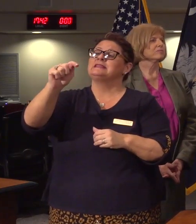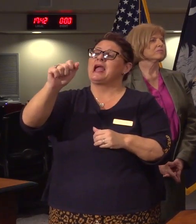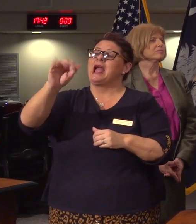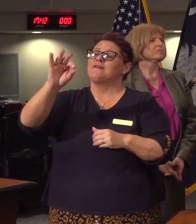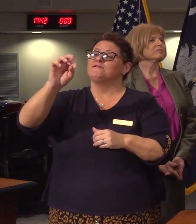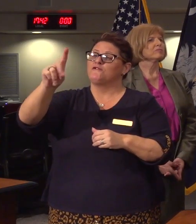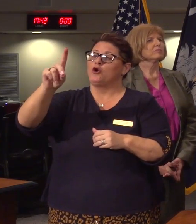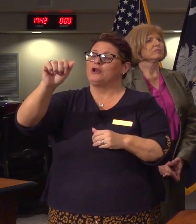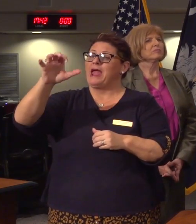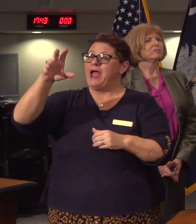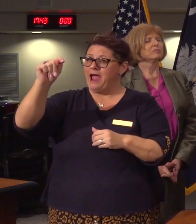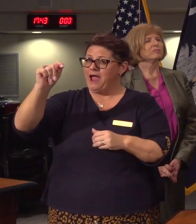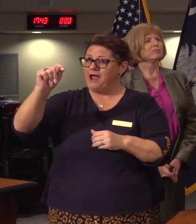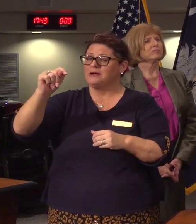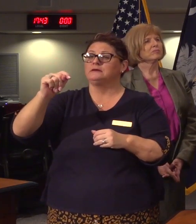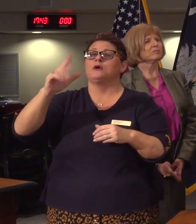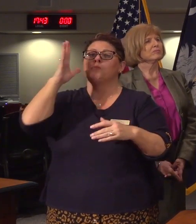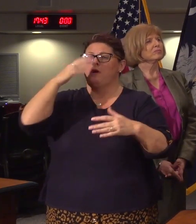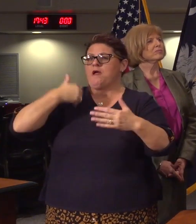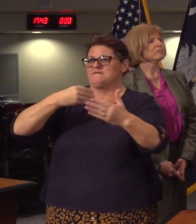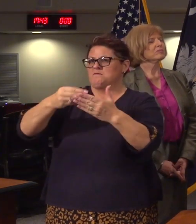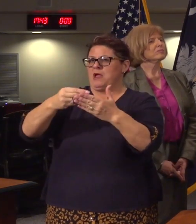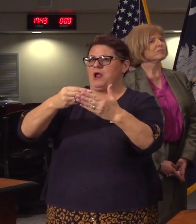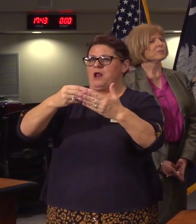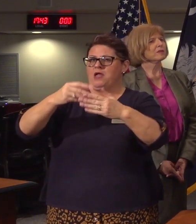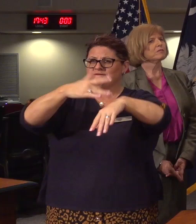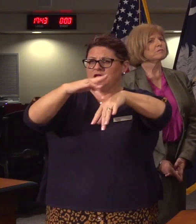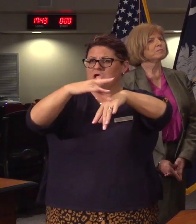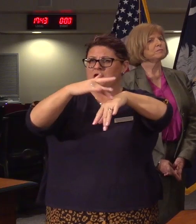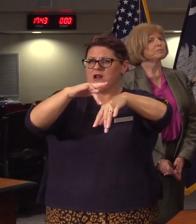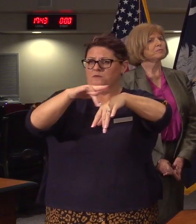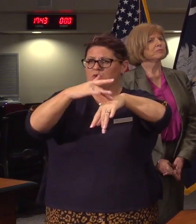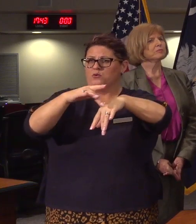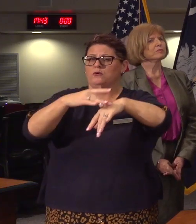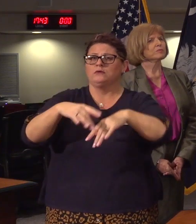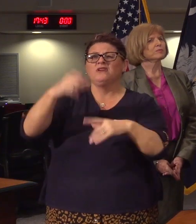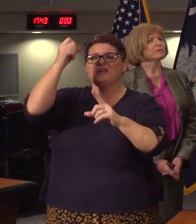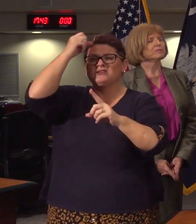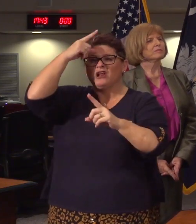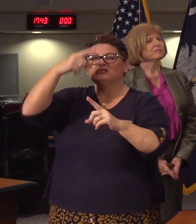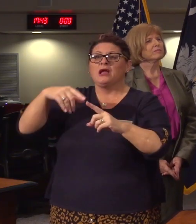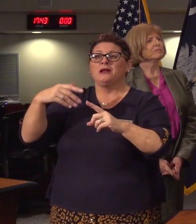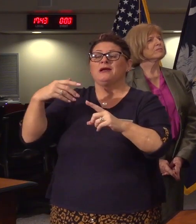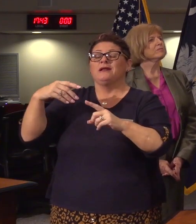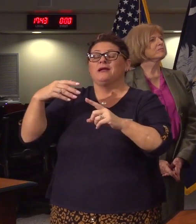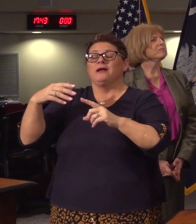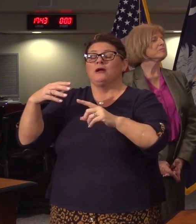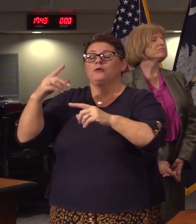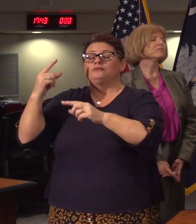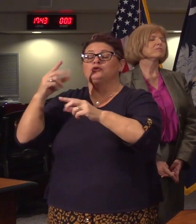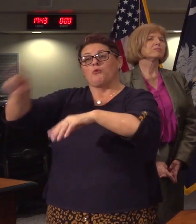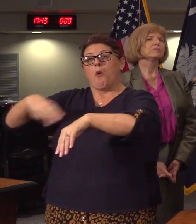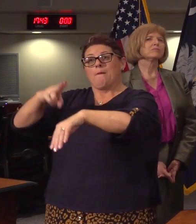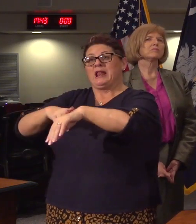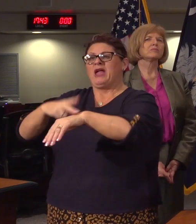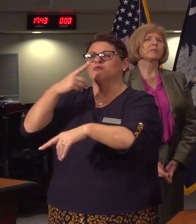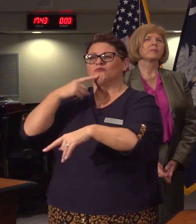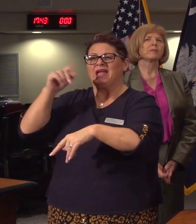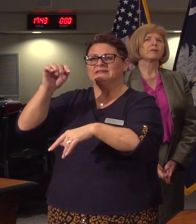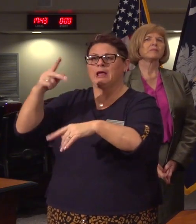there'll be funds available and assets available, and red tape will be eliminated, and their